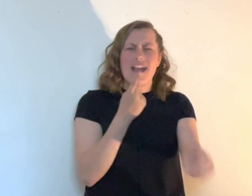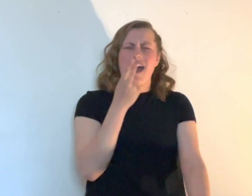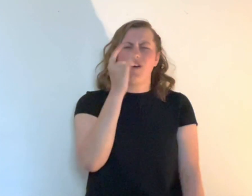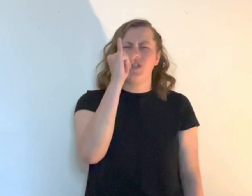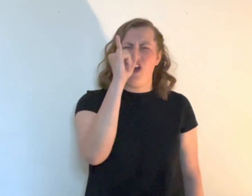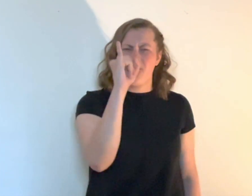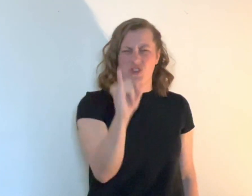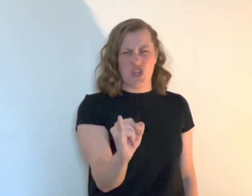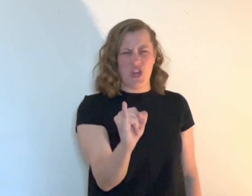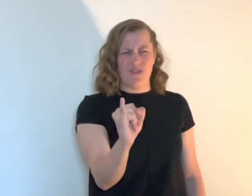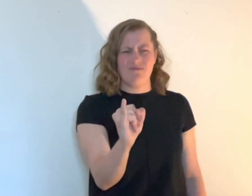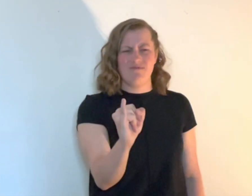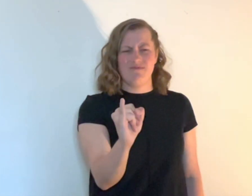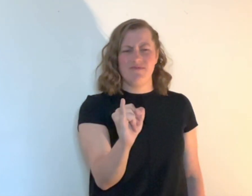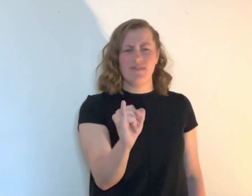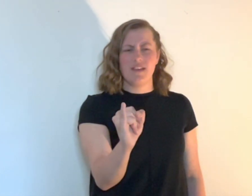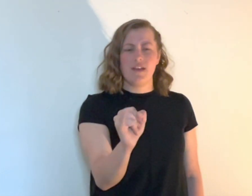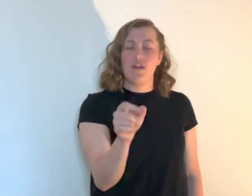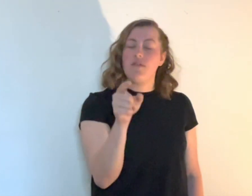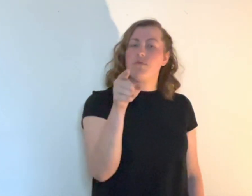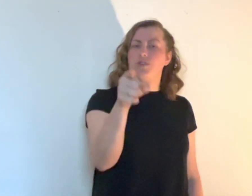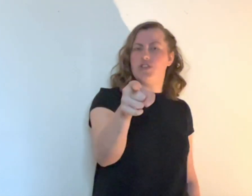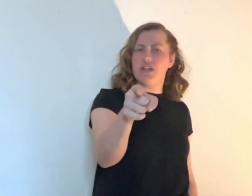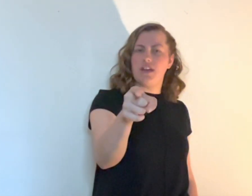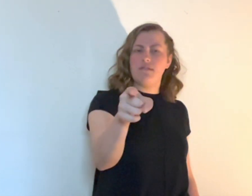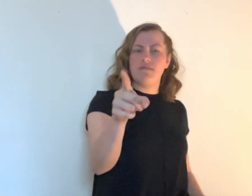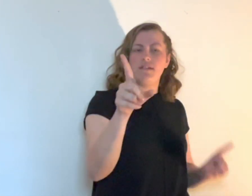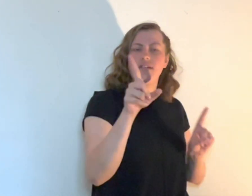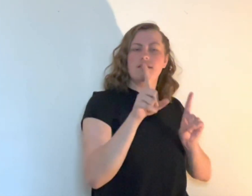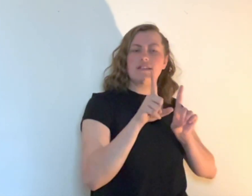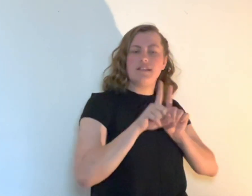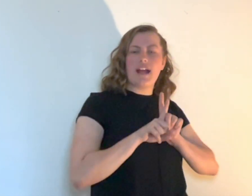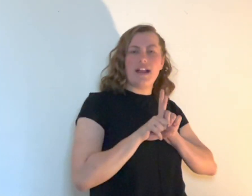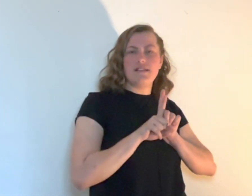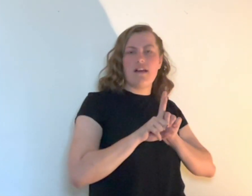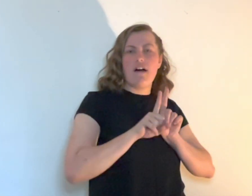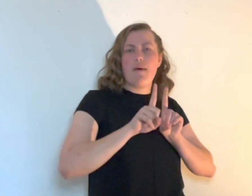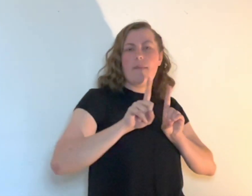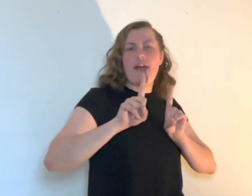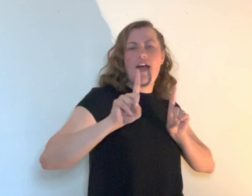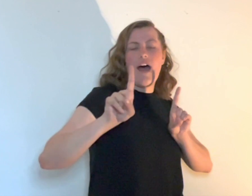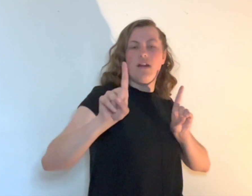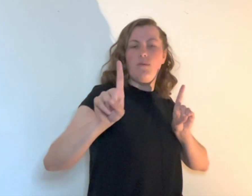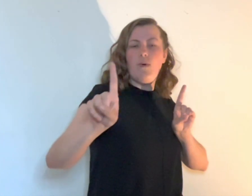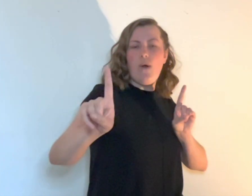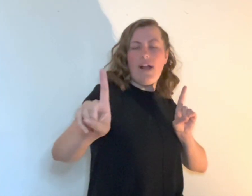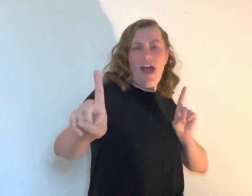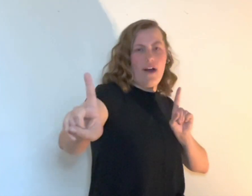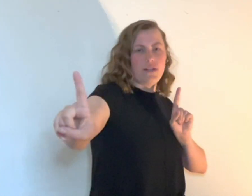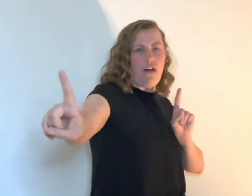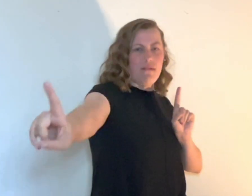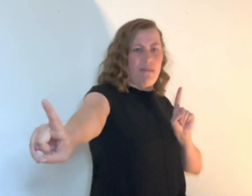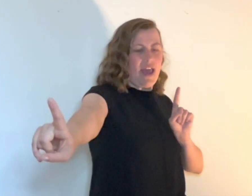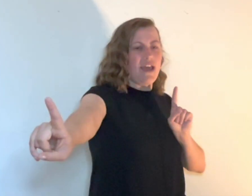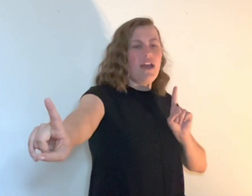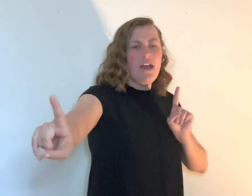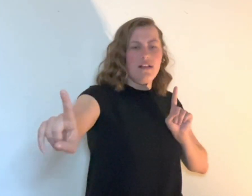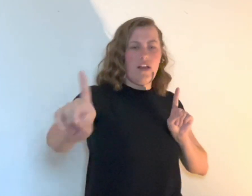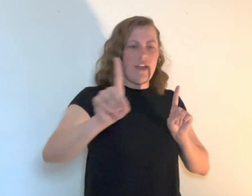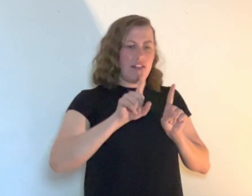out of tune Would you stand up and walk out on me? So this